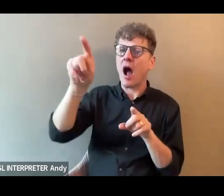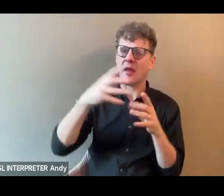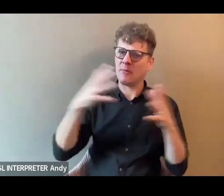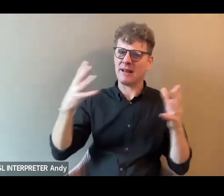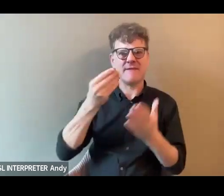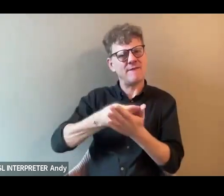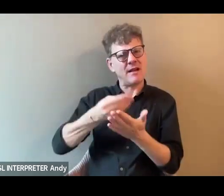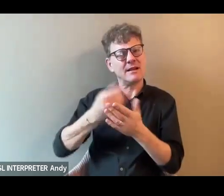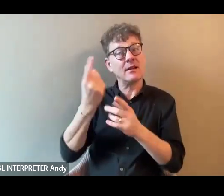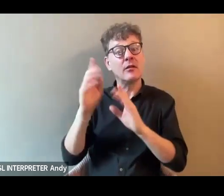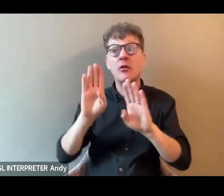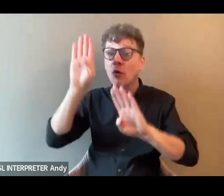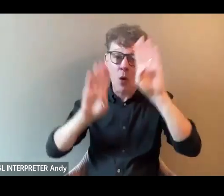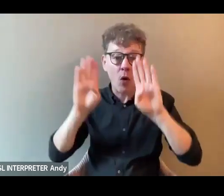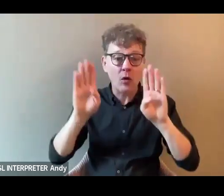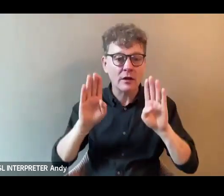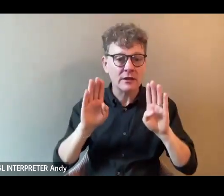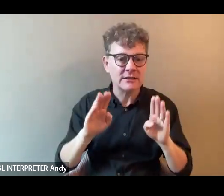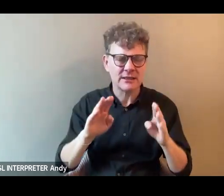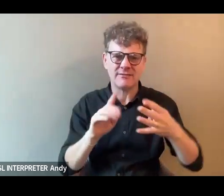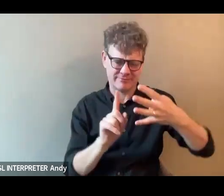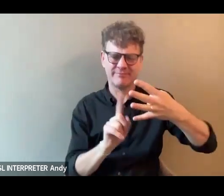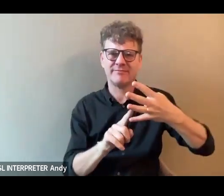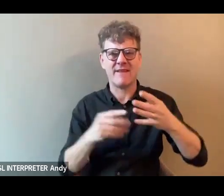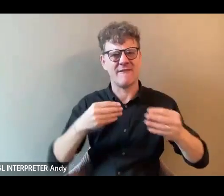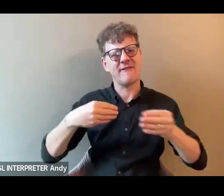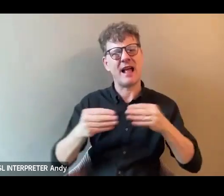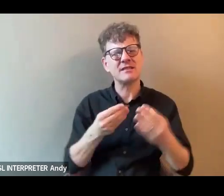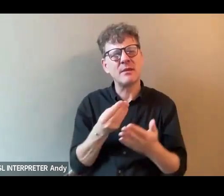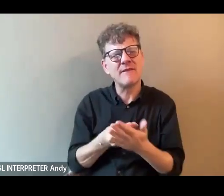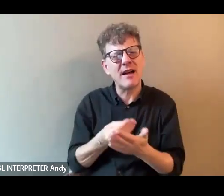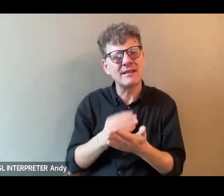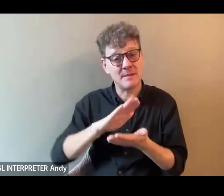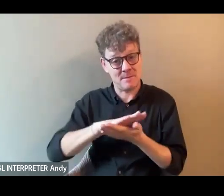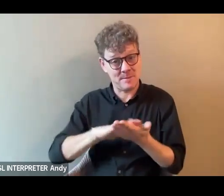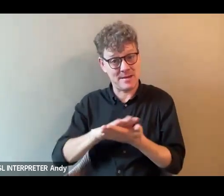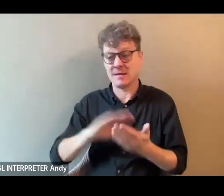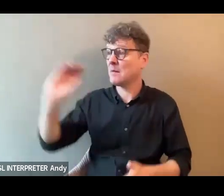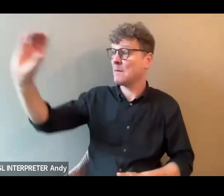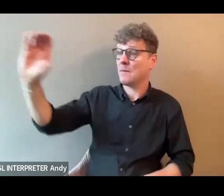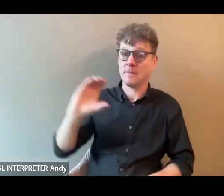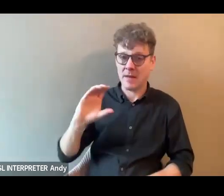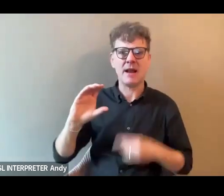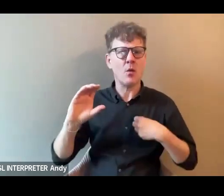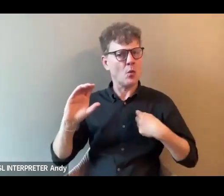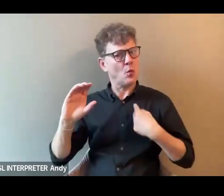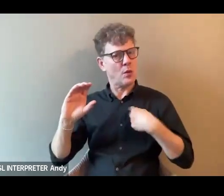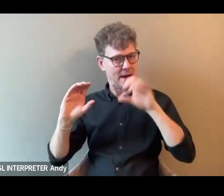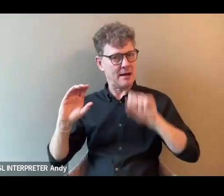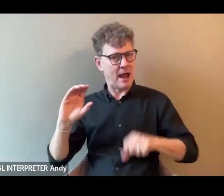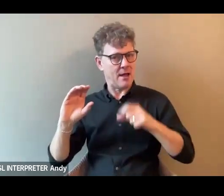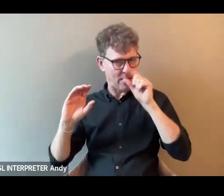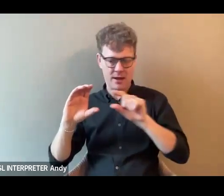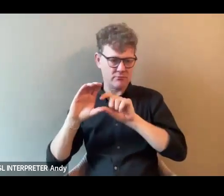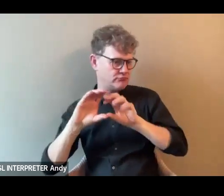system, has introduced this notion of a flexible fund where some of the money that we received, we were then to dispense to other researchers. And so we've